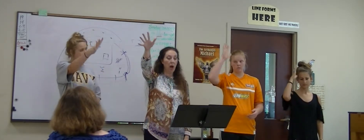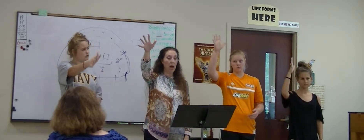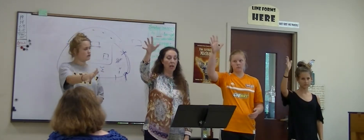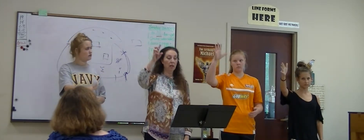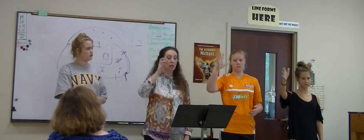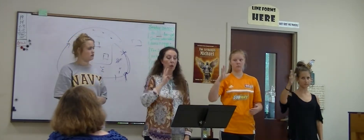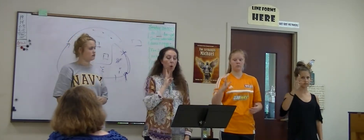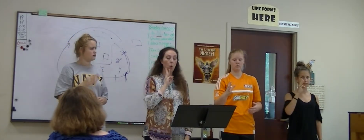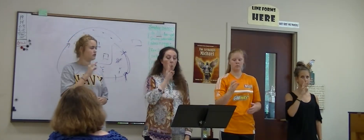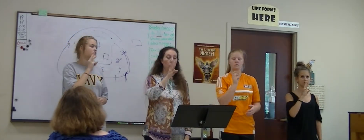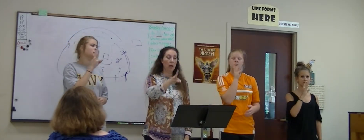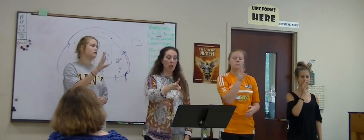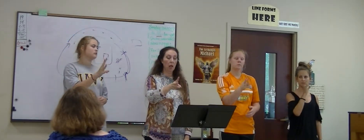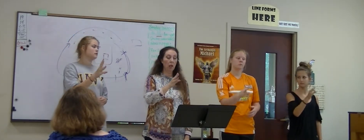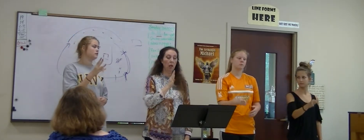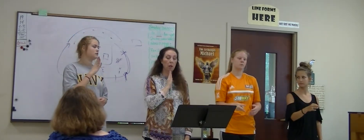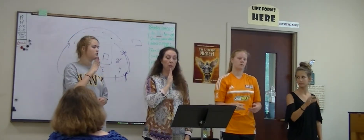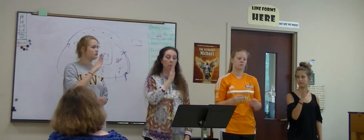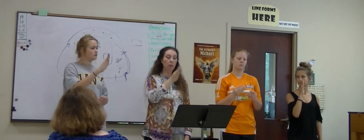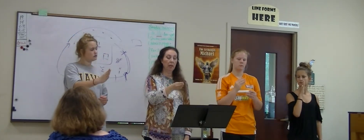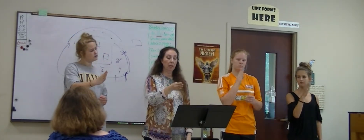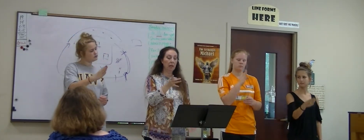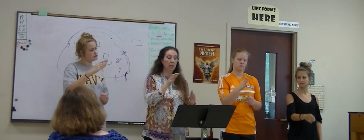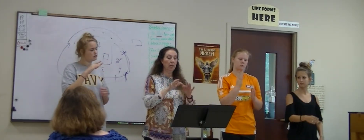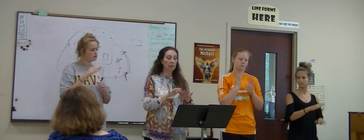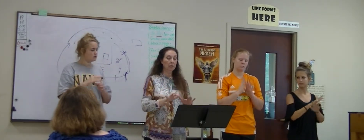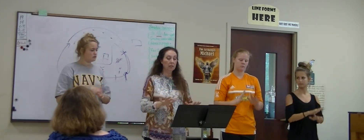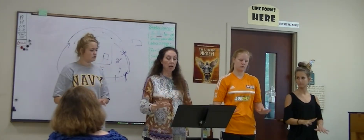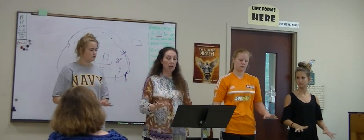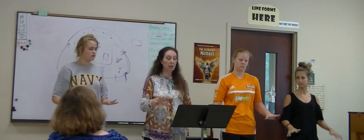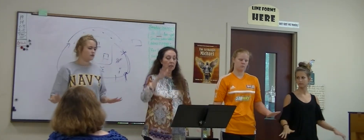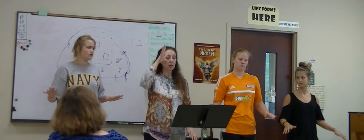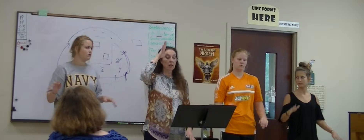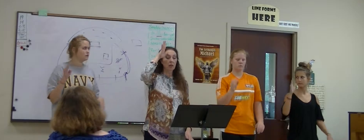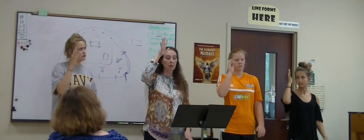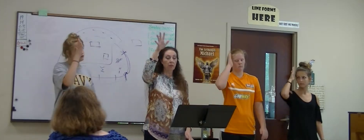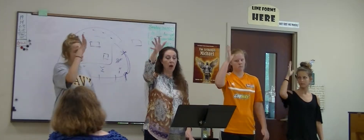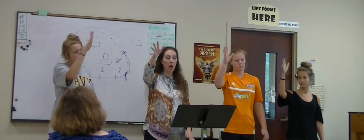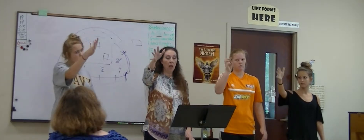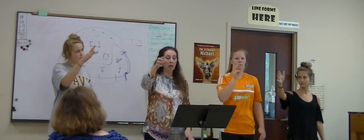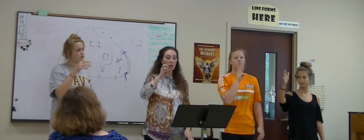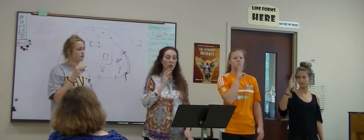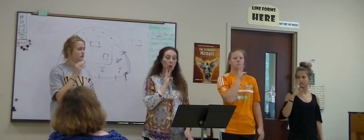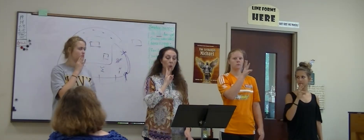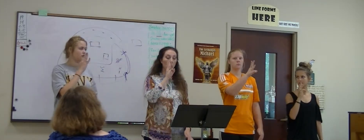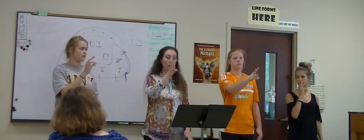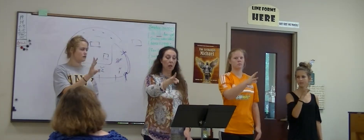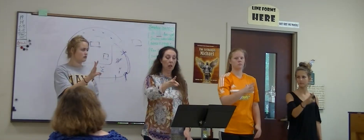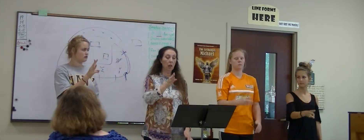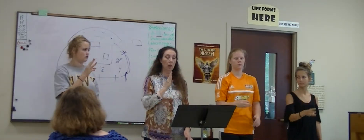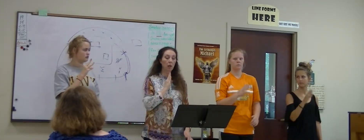thy will be done, thy will